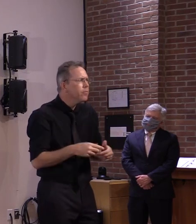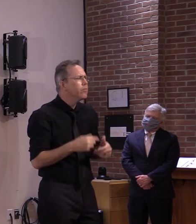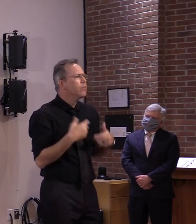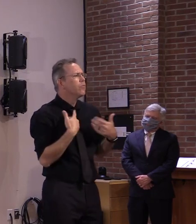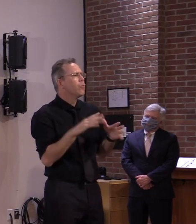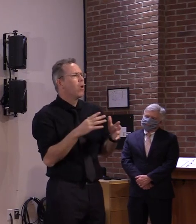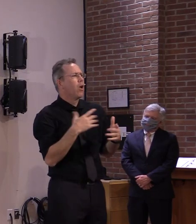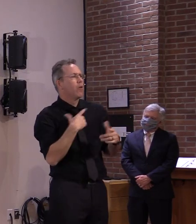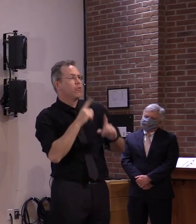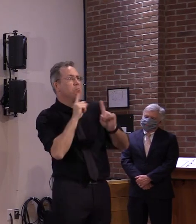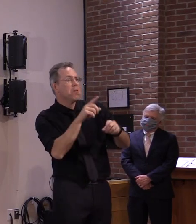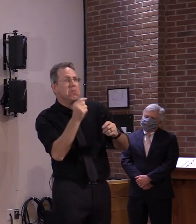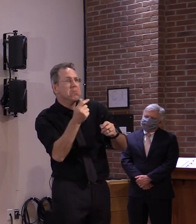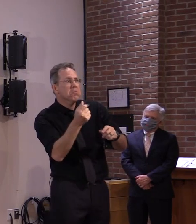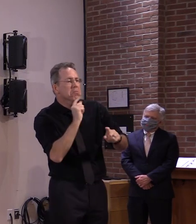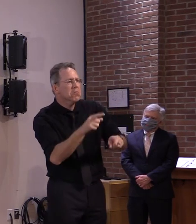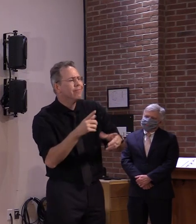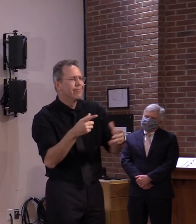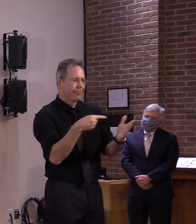needs.